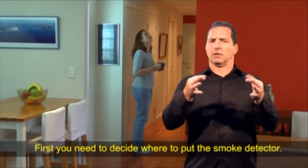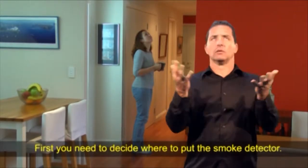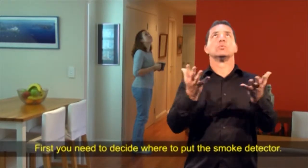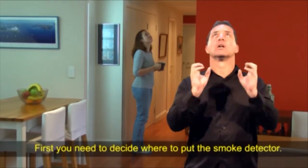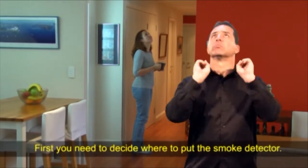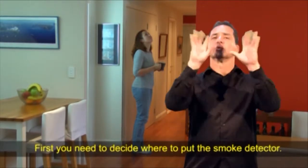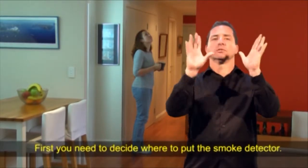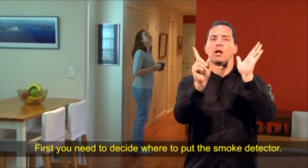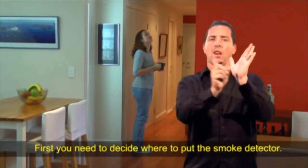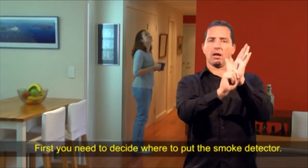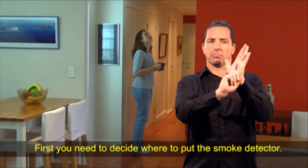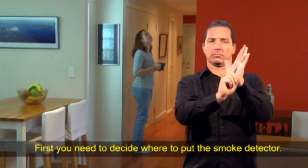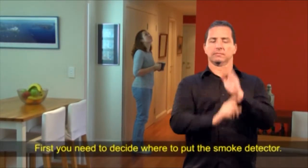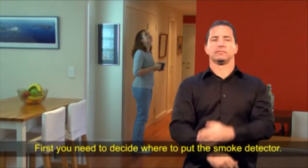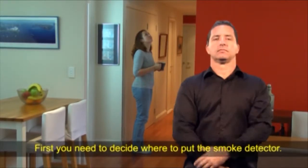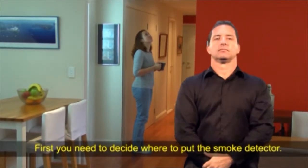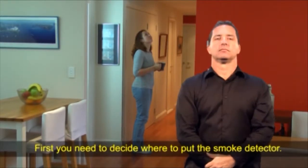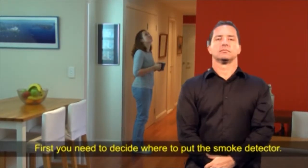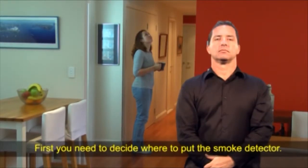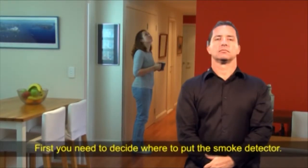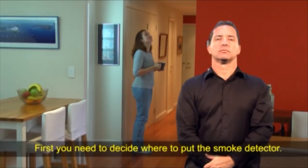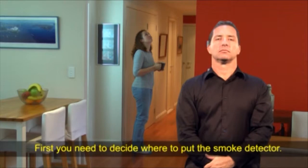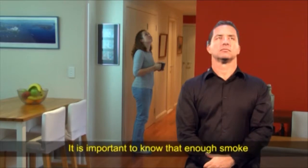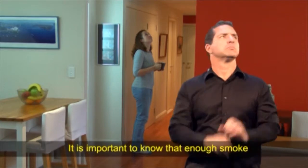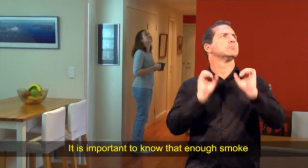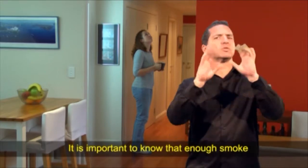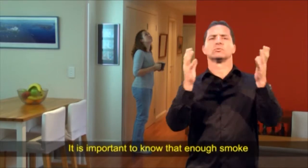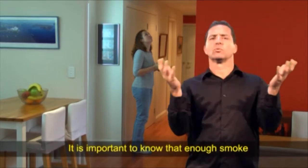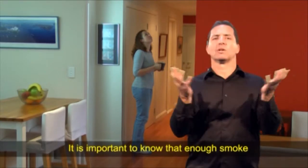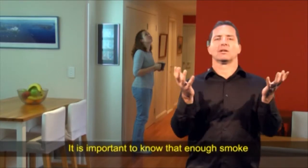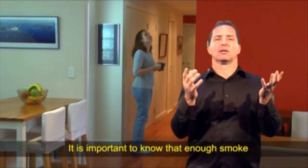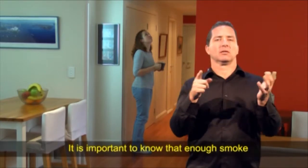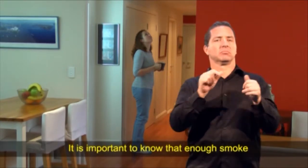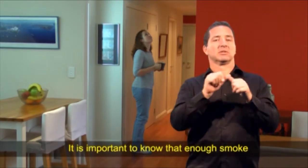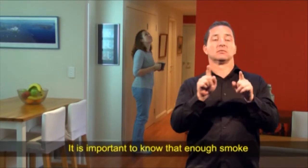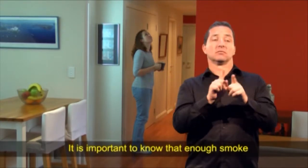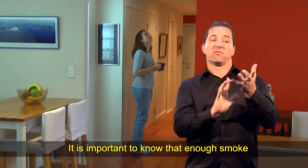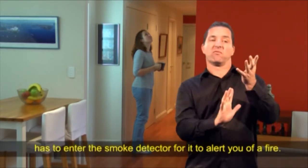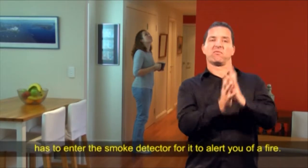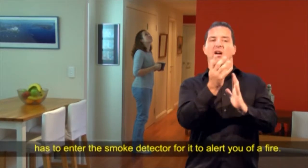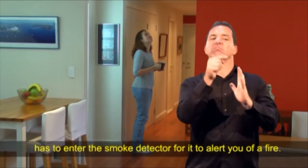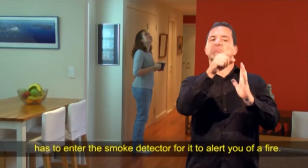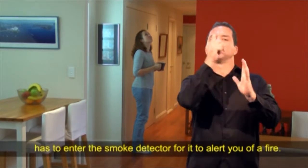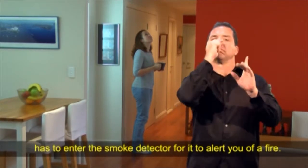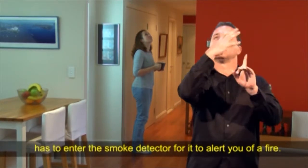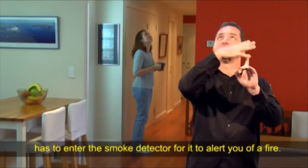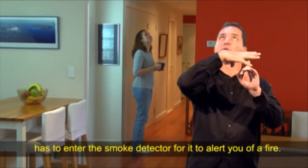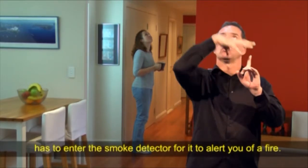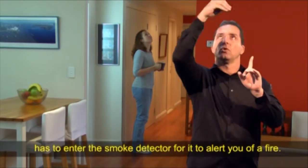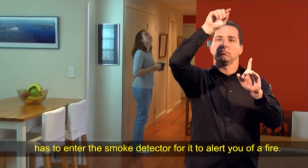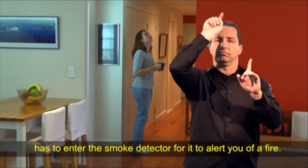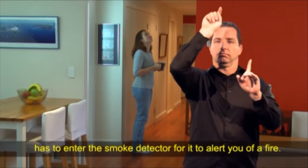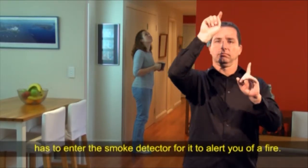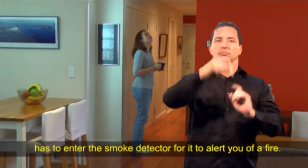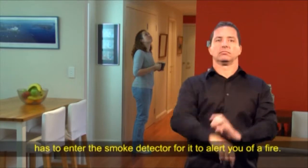First, you need to decide where to put the smoke detector. It is important to know that enough smoke has to enter the smoke